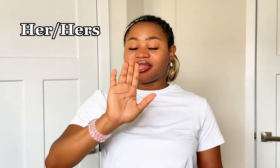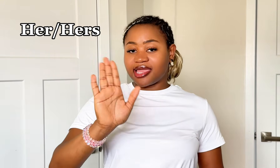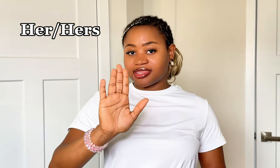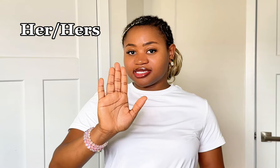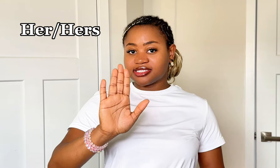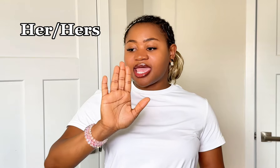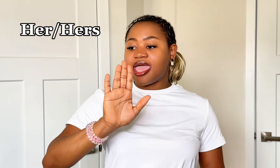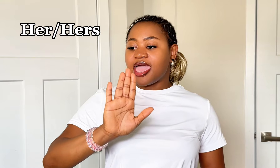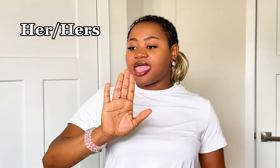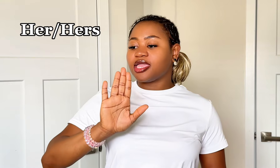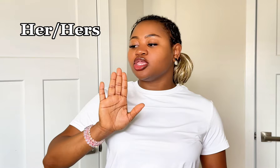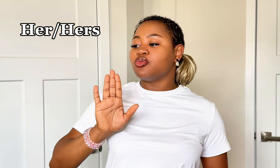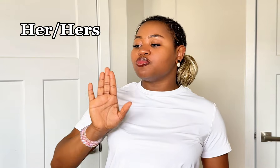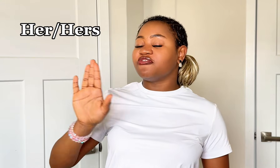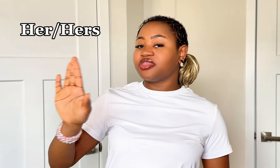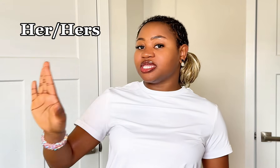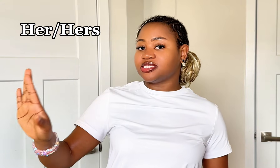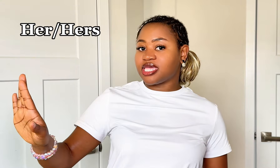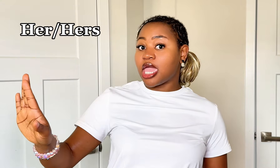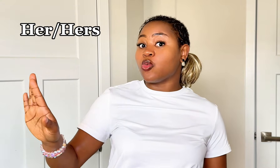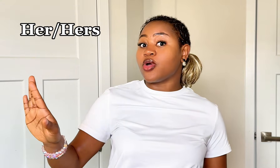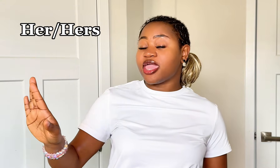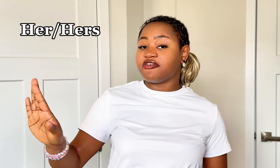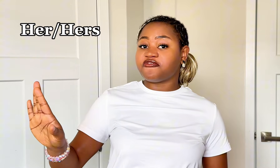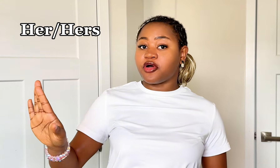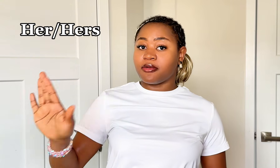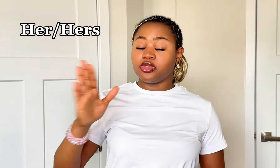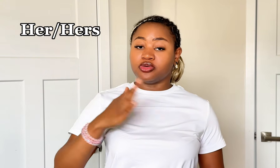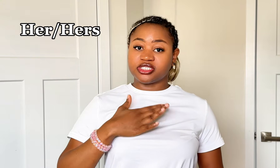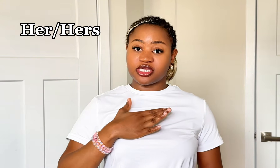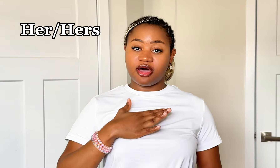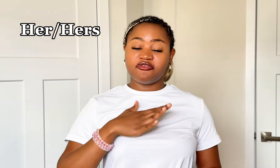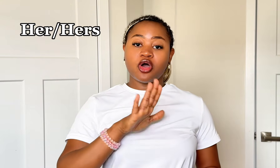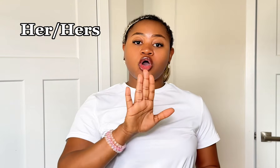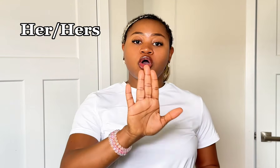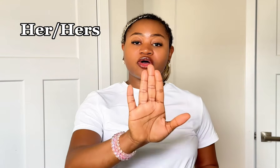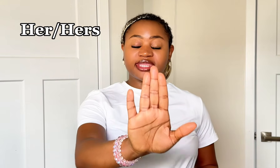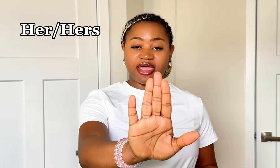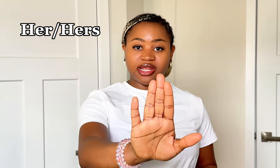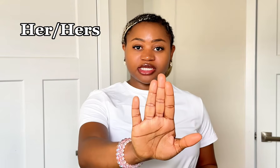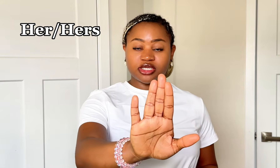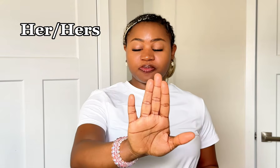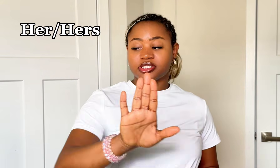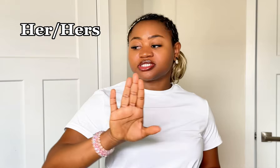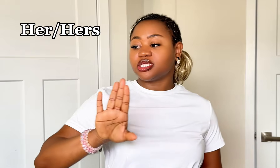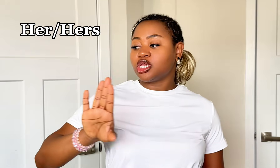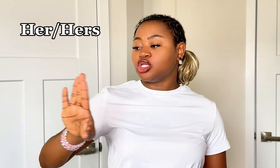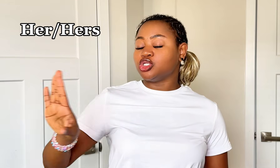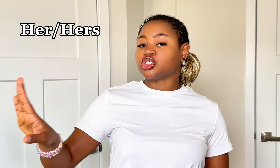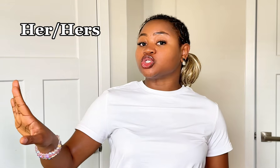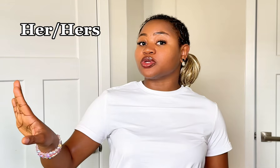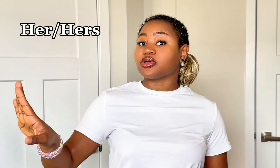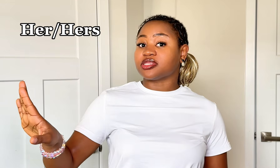like this and you're moving it away from yourself or directly to the person. You just do it on the